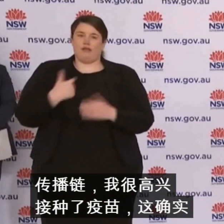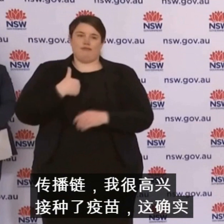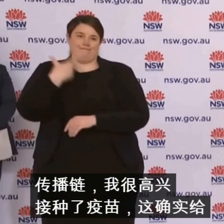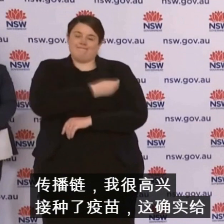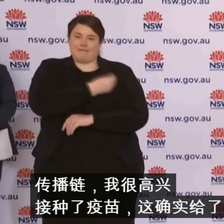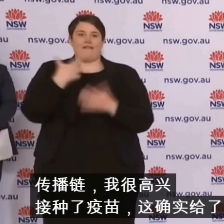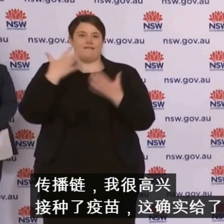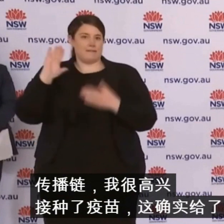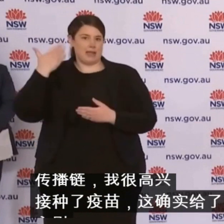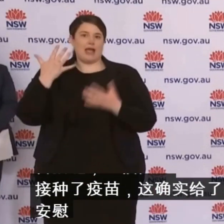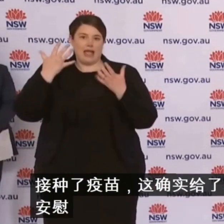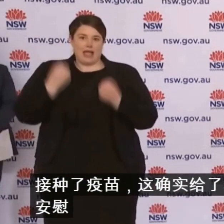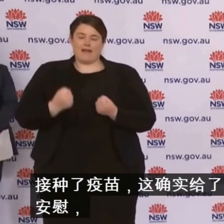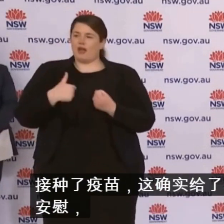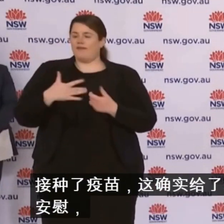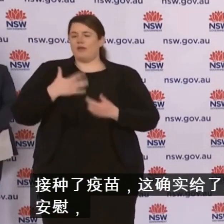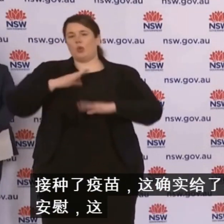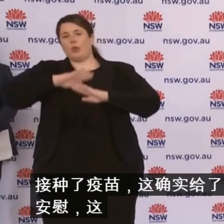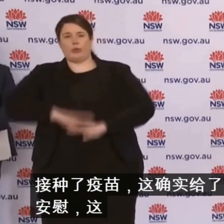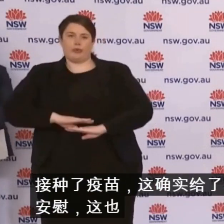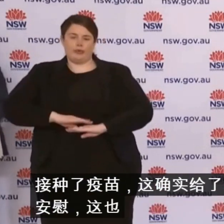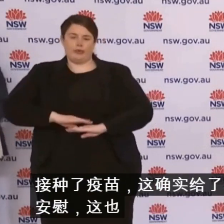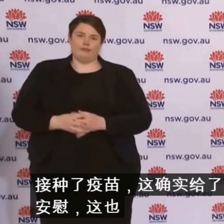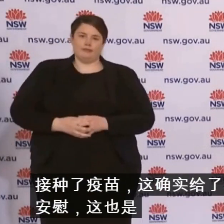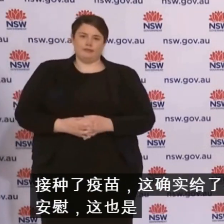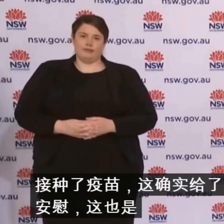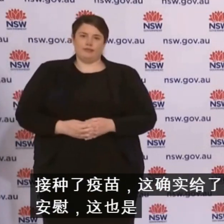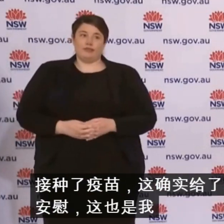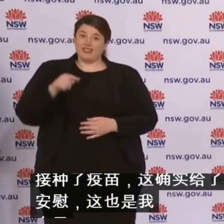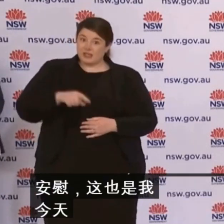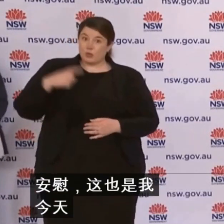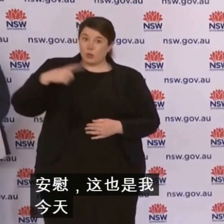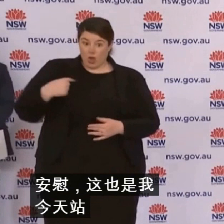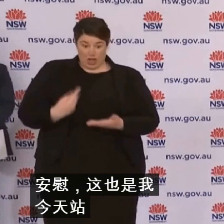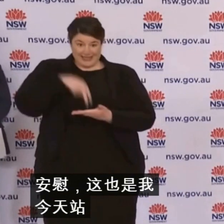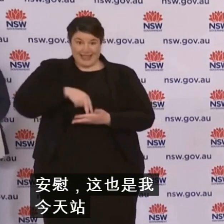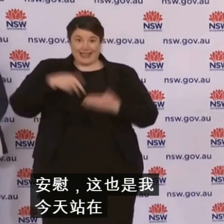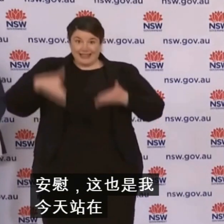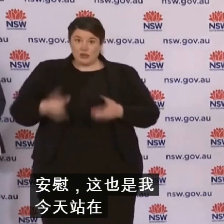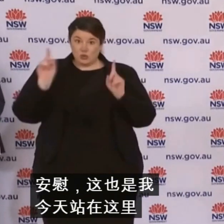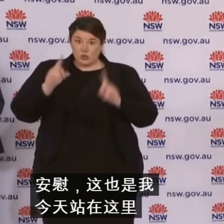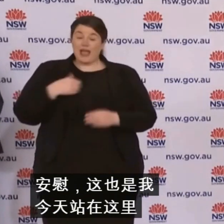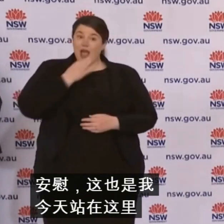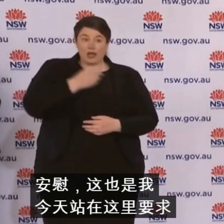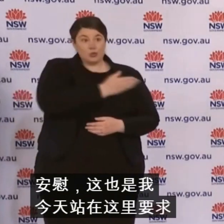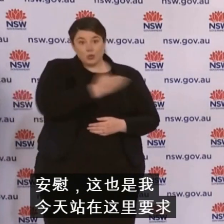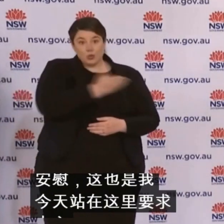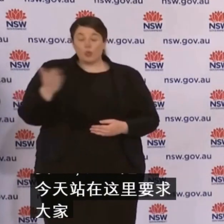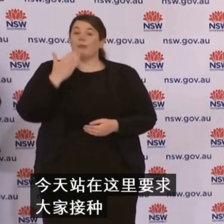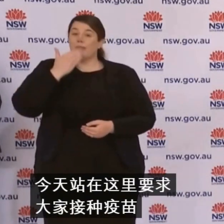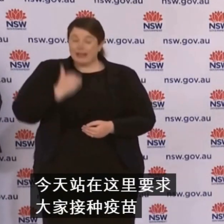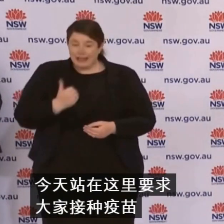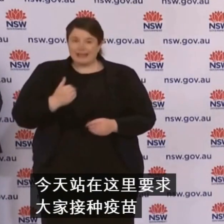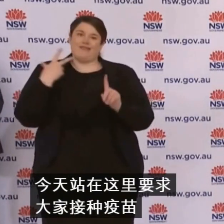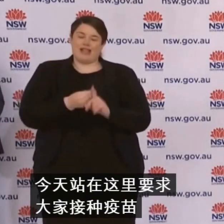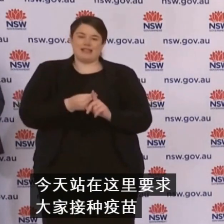truly does give me comfort. And this is another reason why I stand here today asking you all to go and